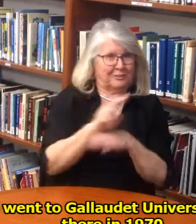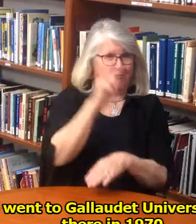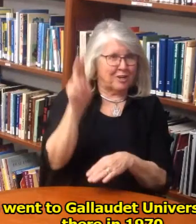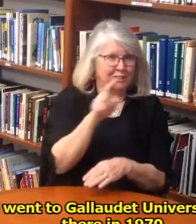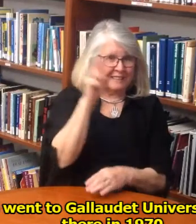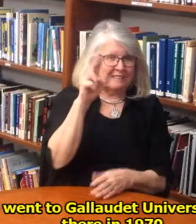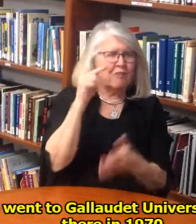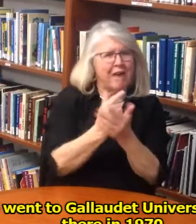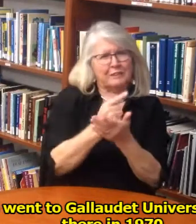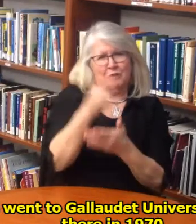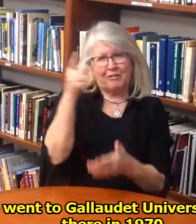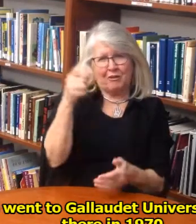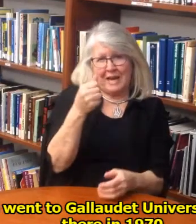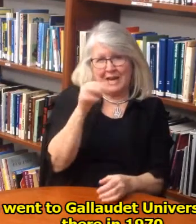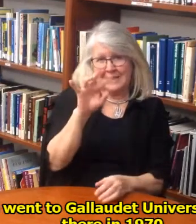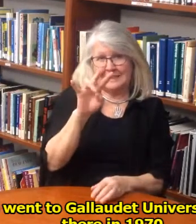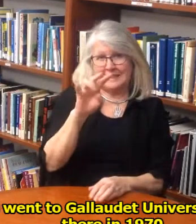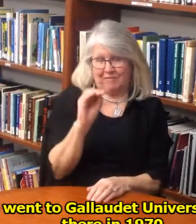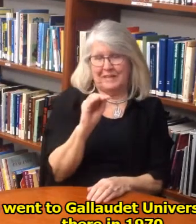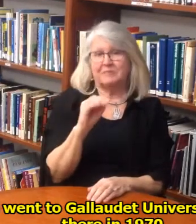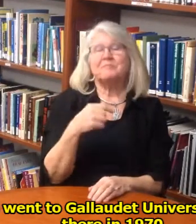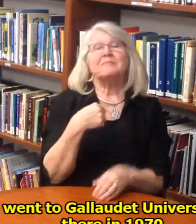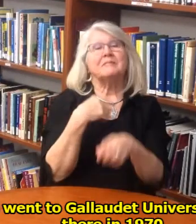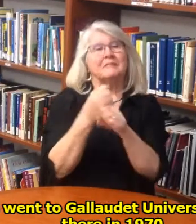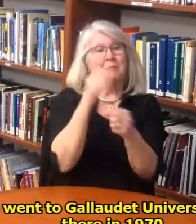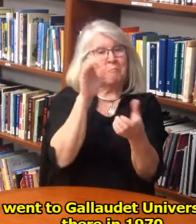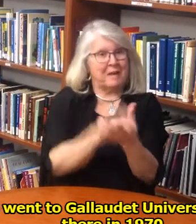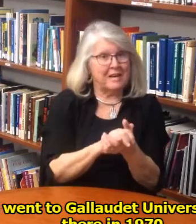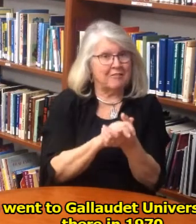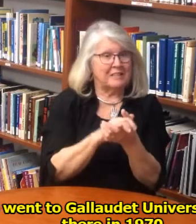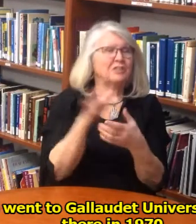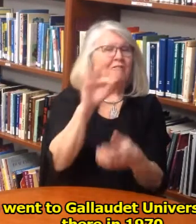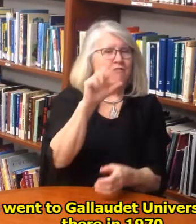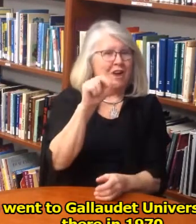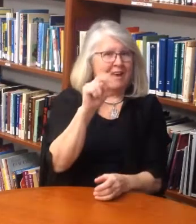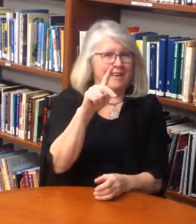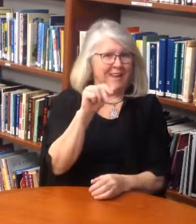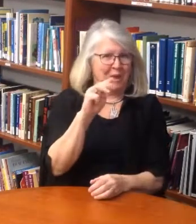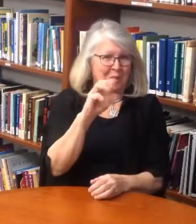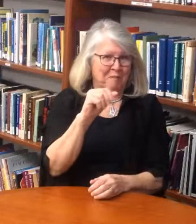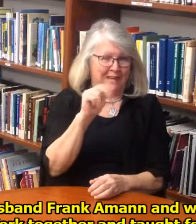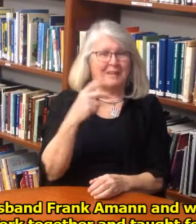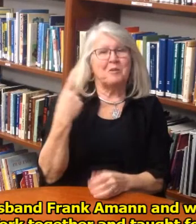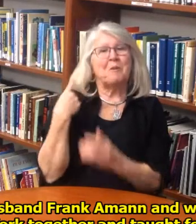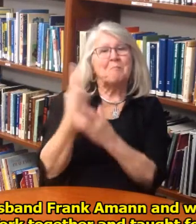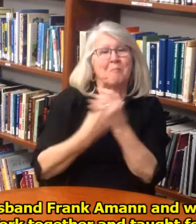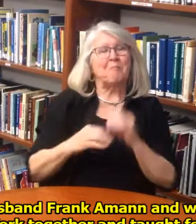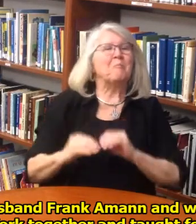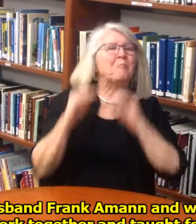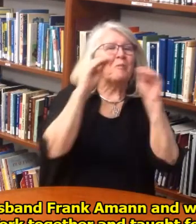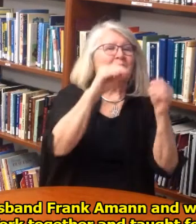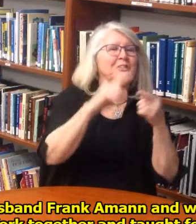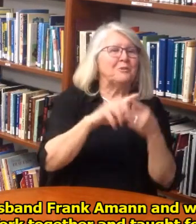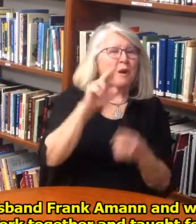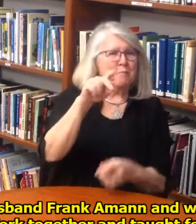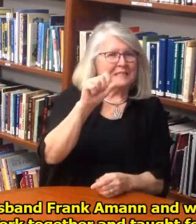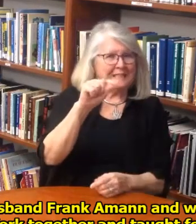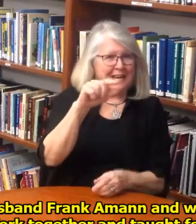afterwards went to Gallaudet University, graduated from there in 1970, married my husband, Frank Amann, and